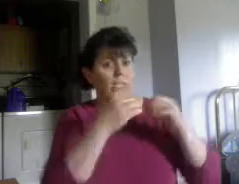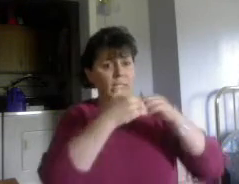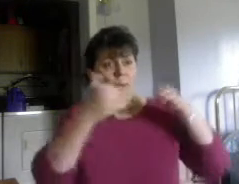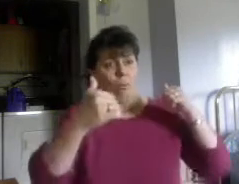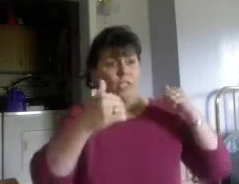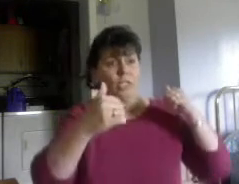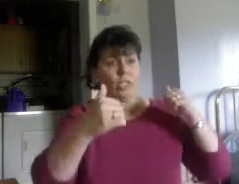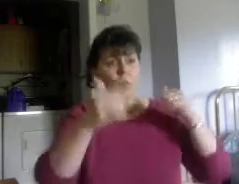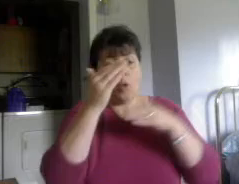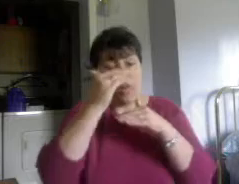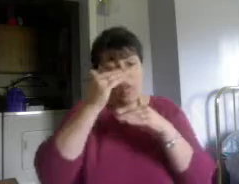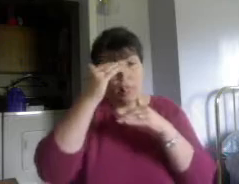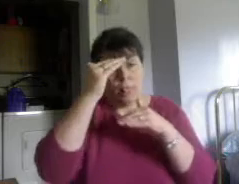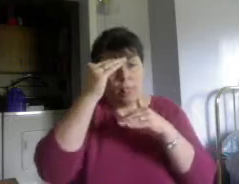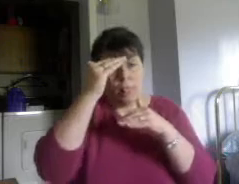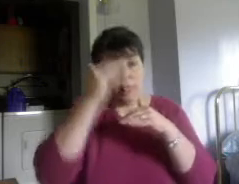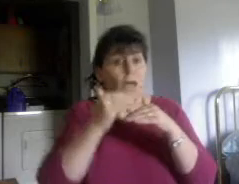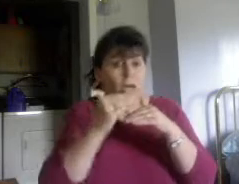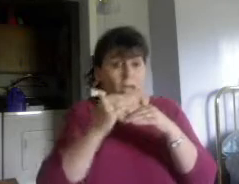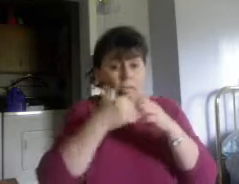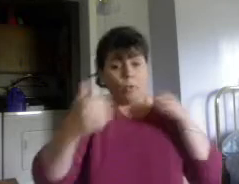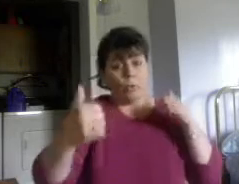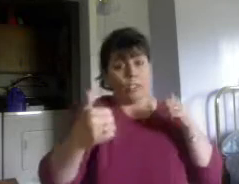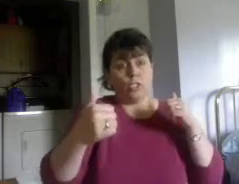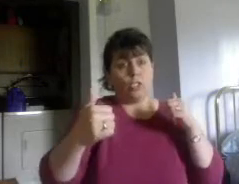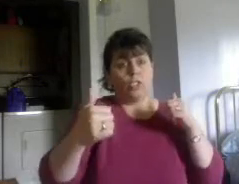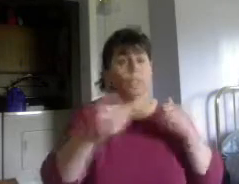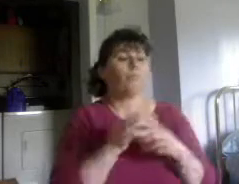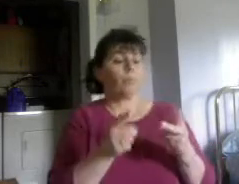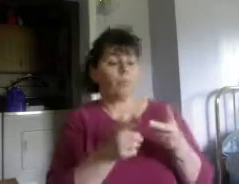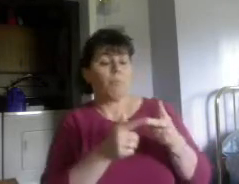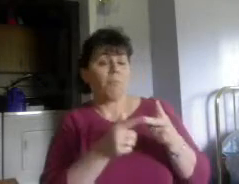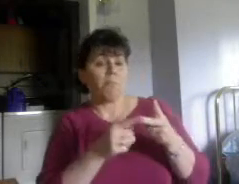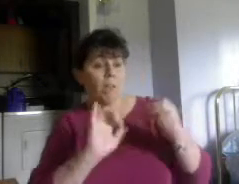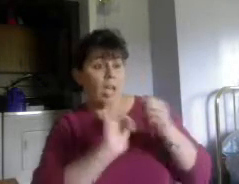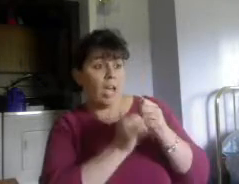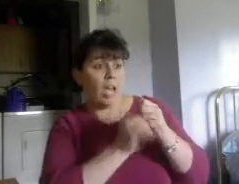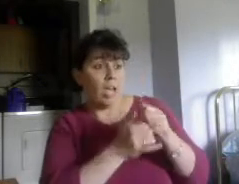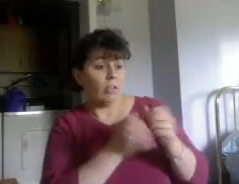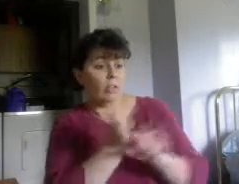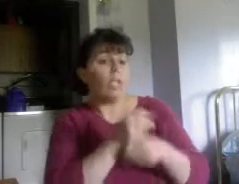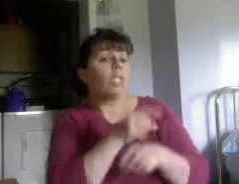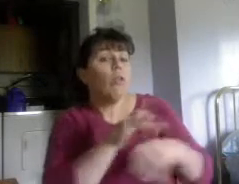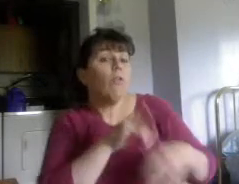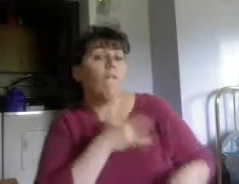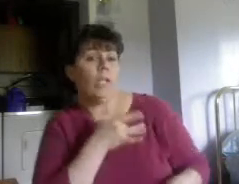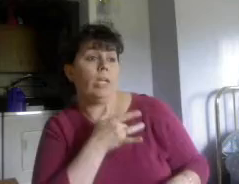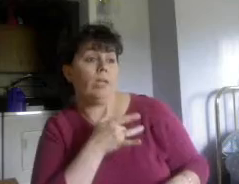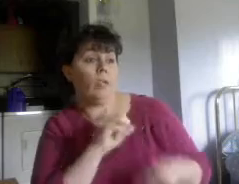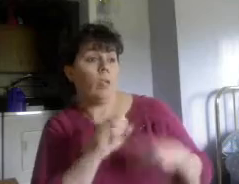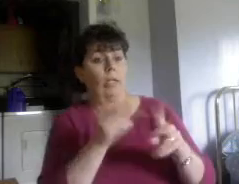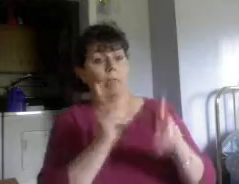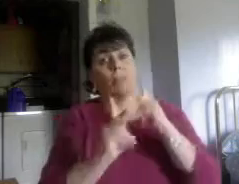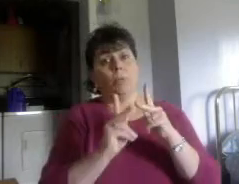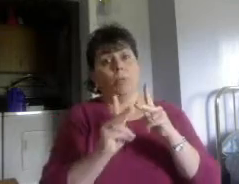you feel when people cross your personal boundaries? And do you think it's a good idea to have personal boundaries and to know what your